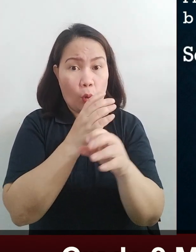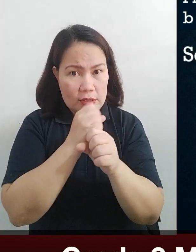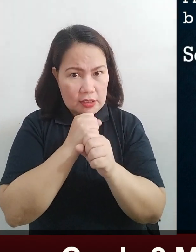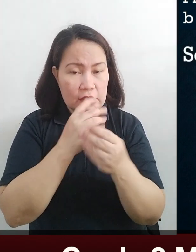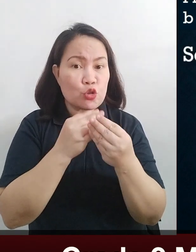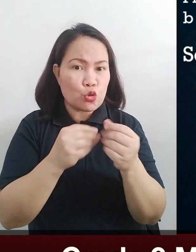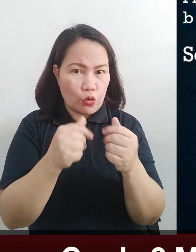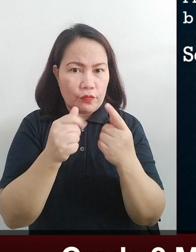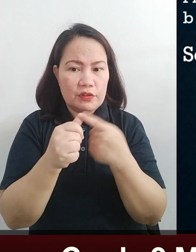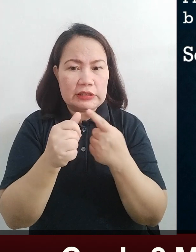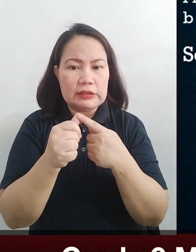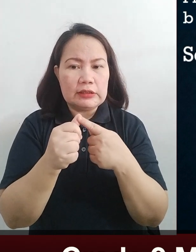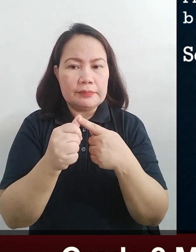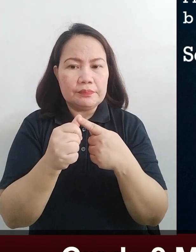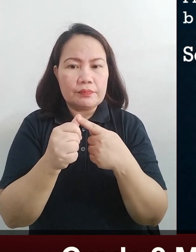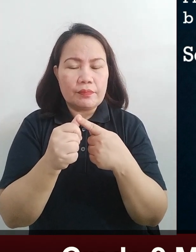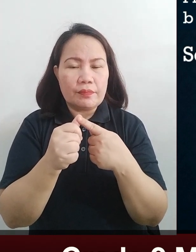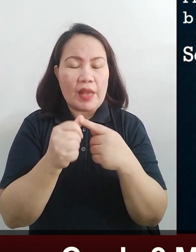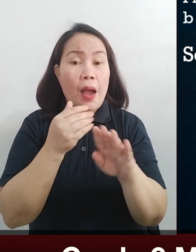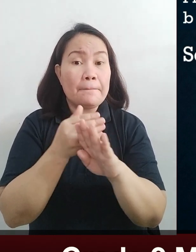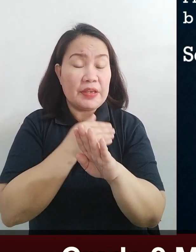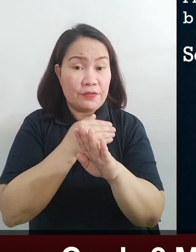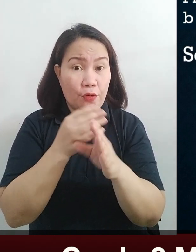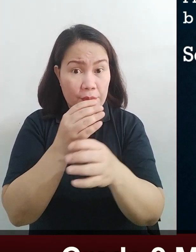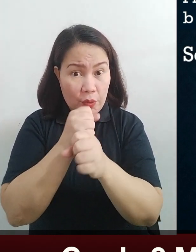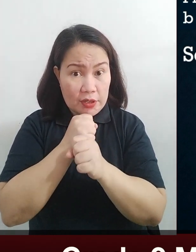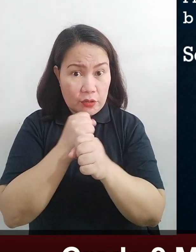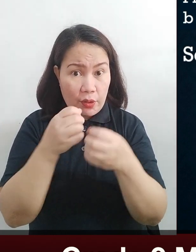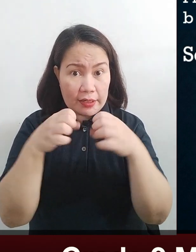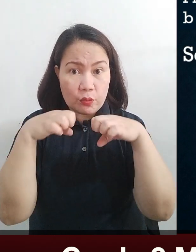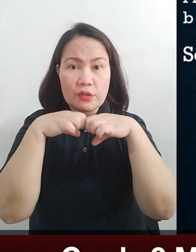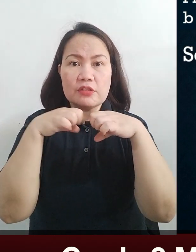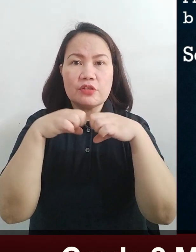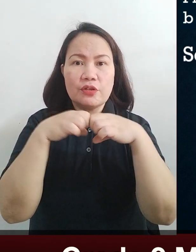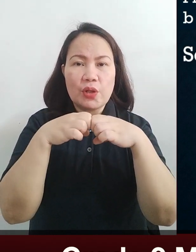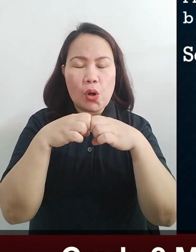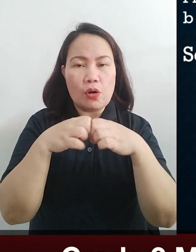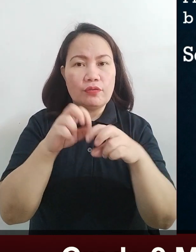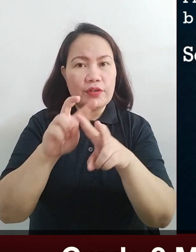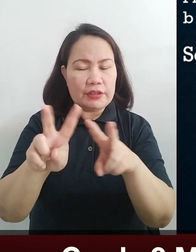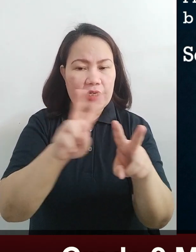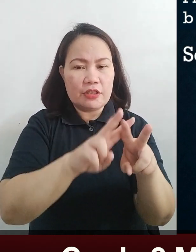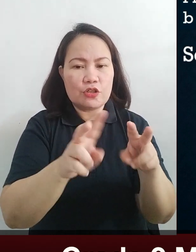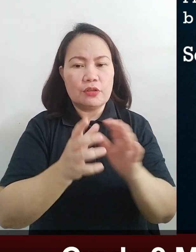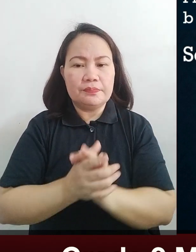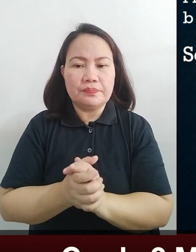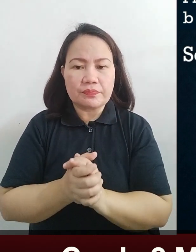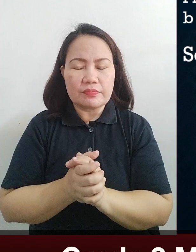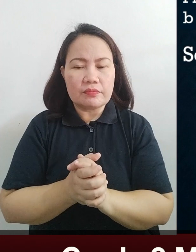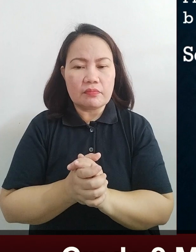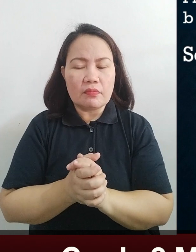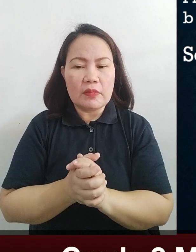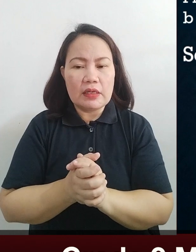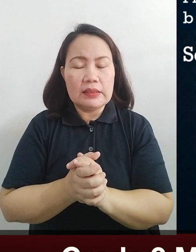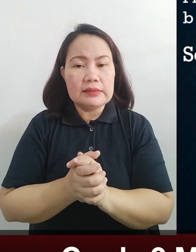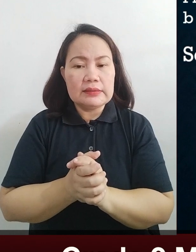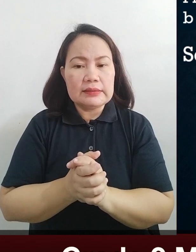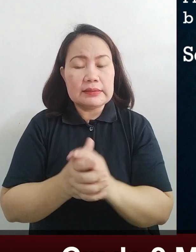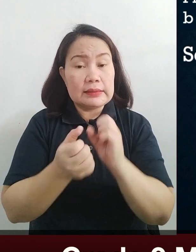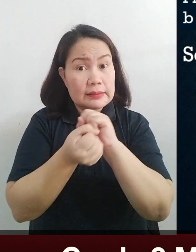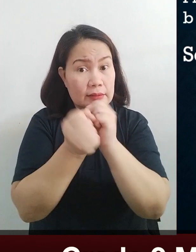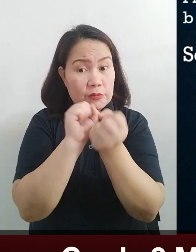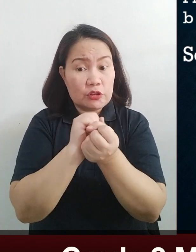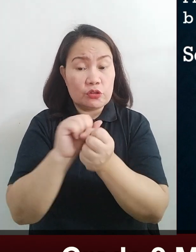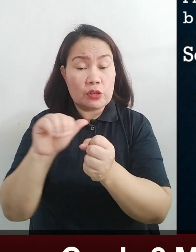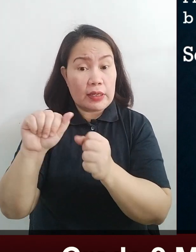of variation. Saka natin makukuha yung equation ng variation. So, in order to find the constant of variation,